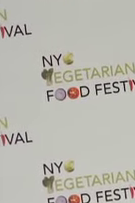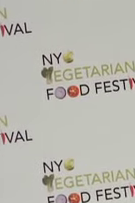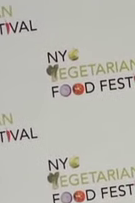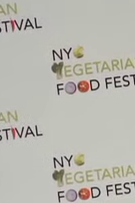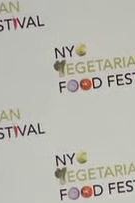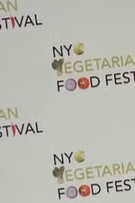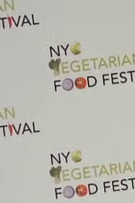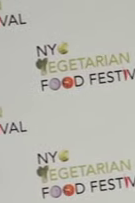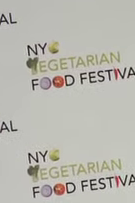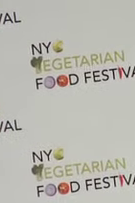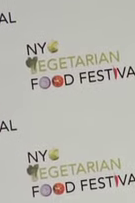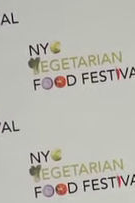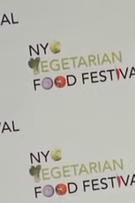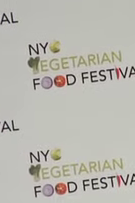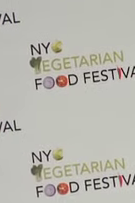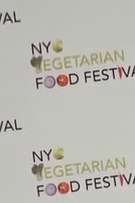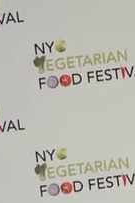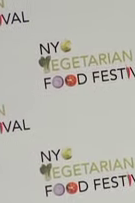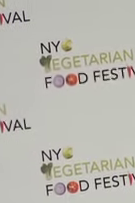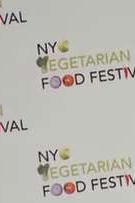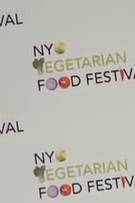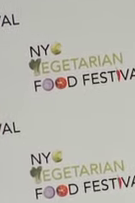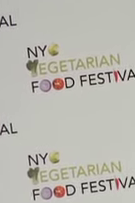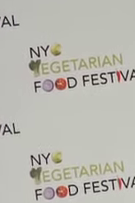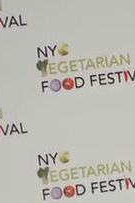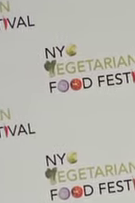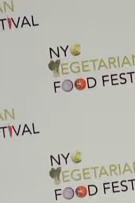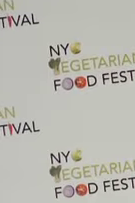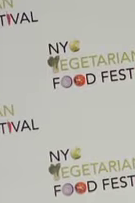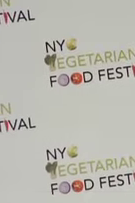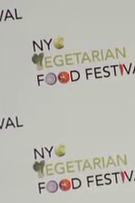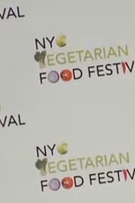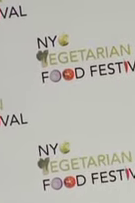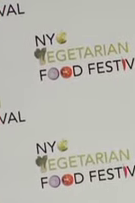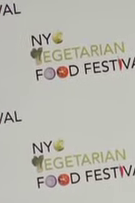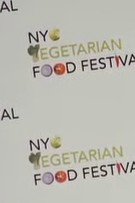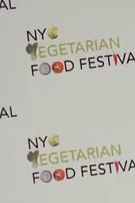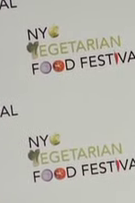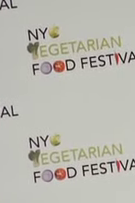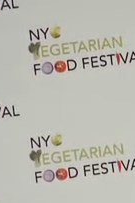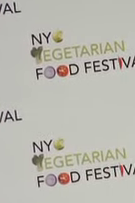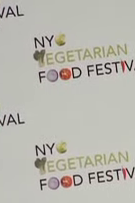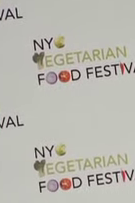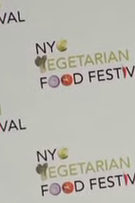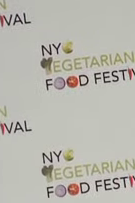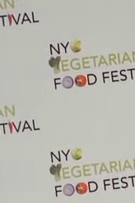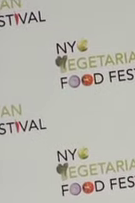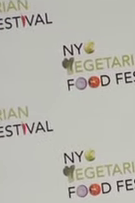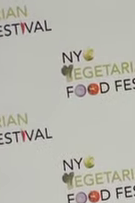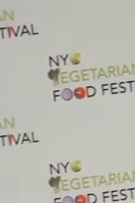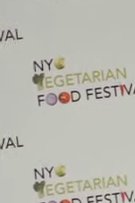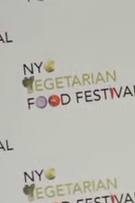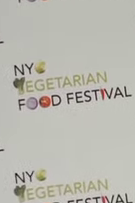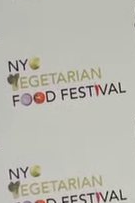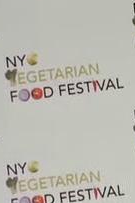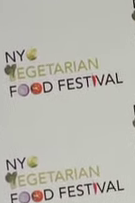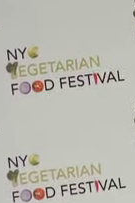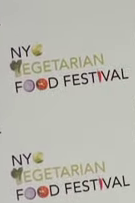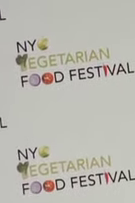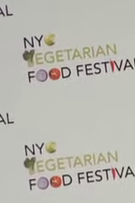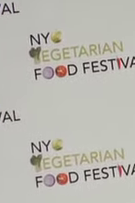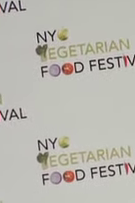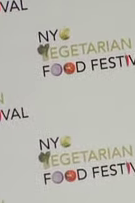lentils and beans and tofu, and peas have 7 grams of protein. There's really, really good options out there. So getting protein